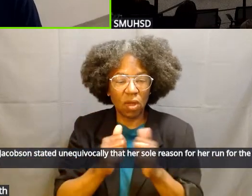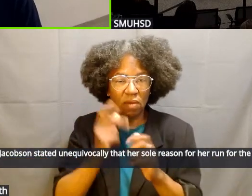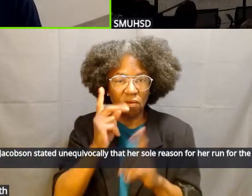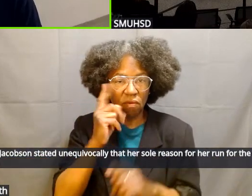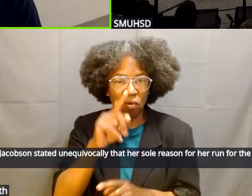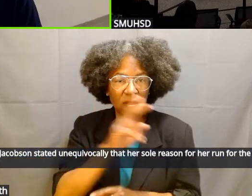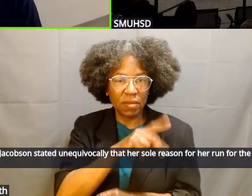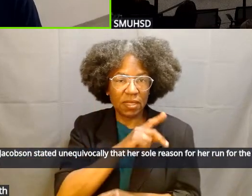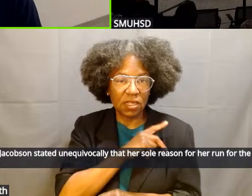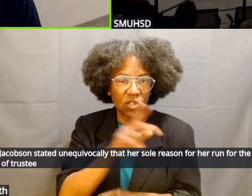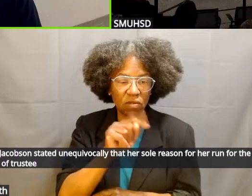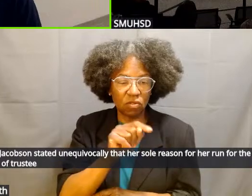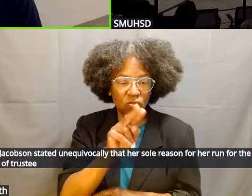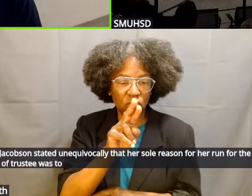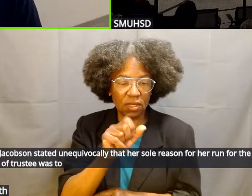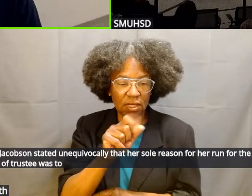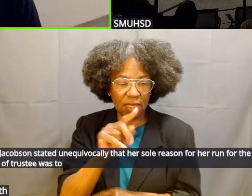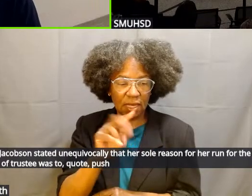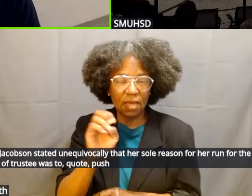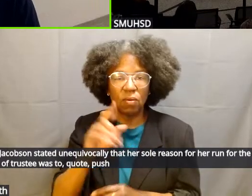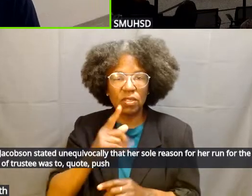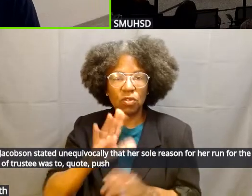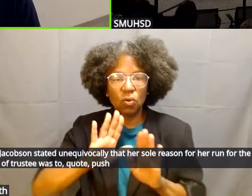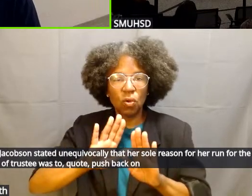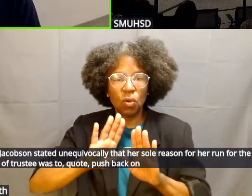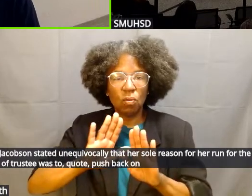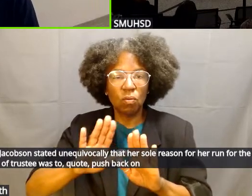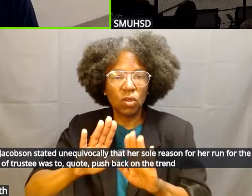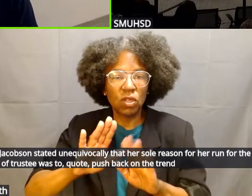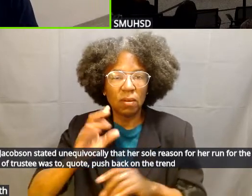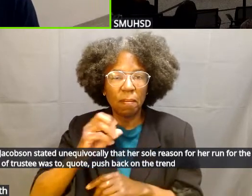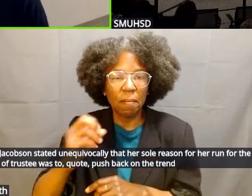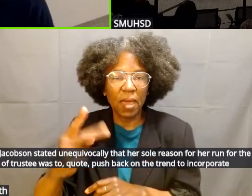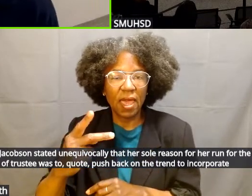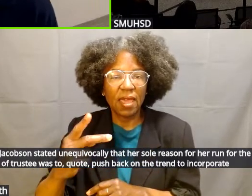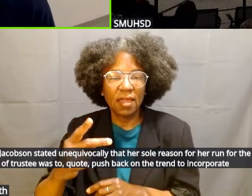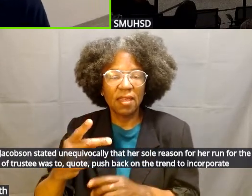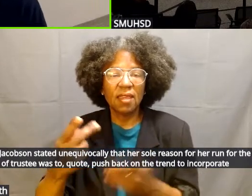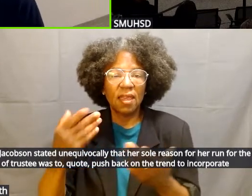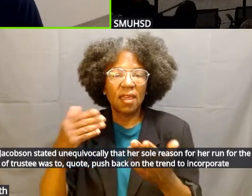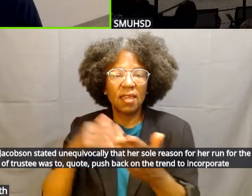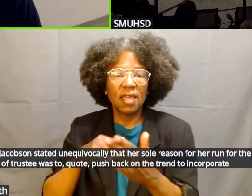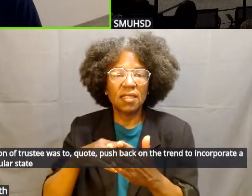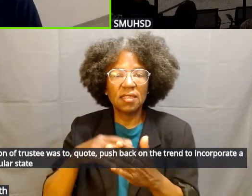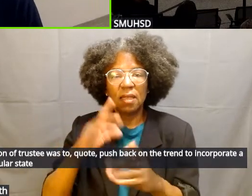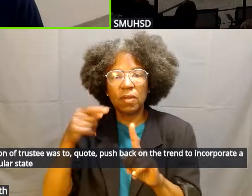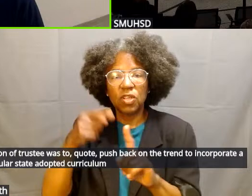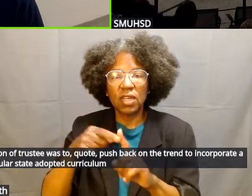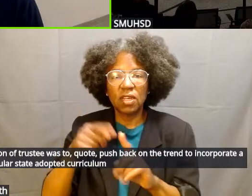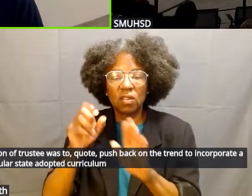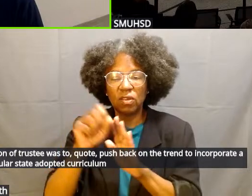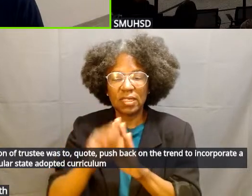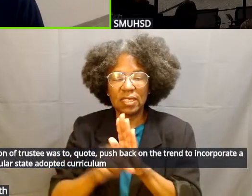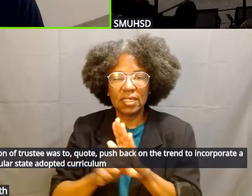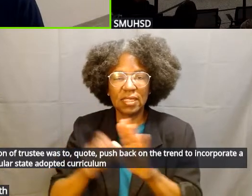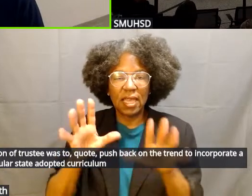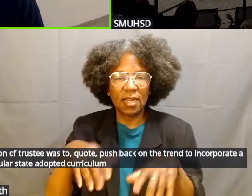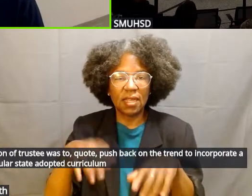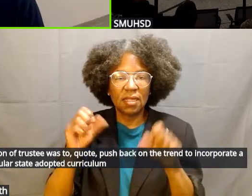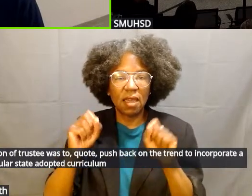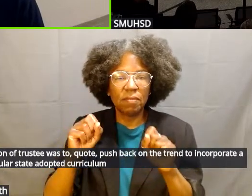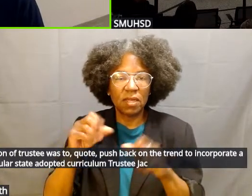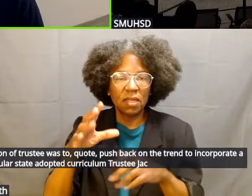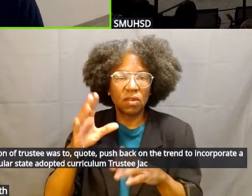trustee was to, quote, push back on the trend to incorporate a particular state-adopted curriculum. Trustee